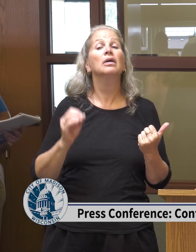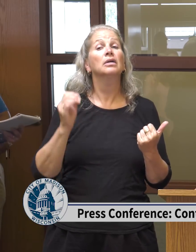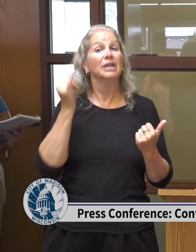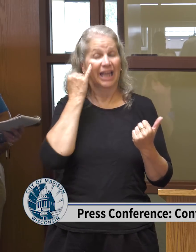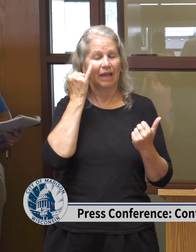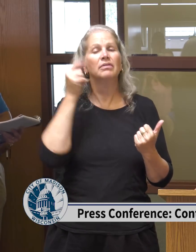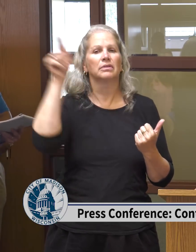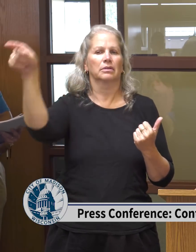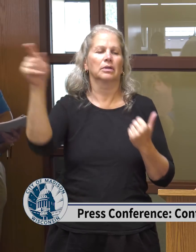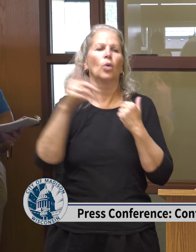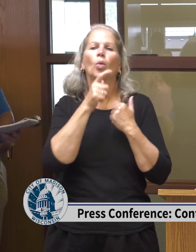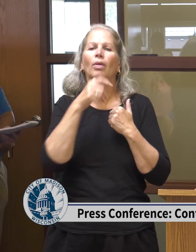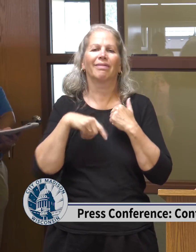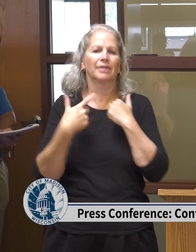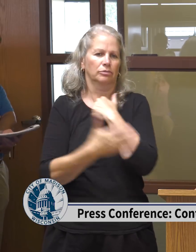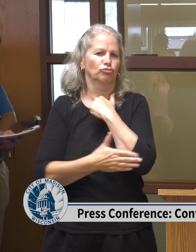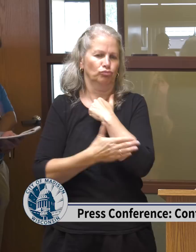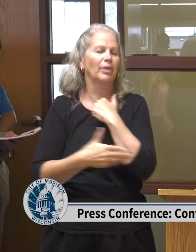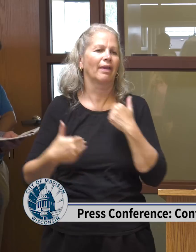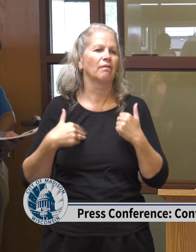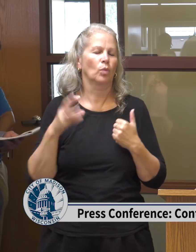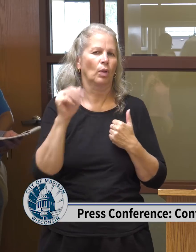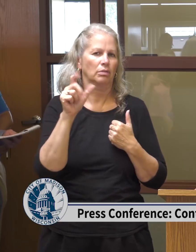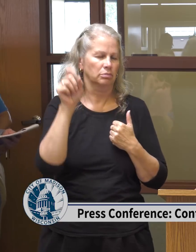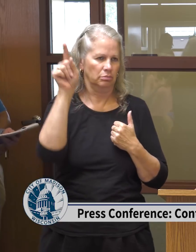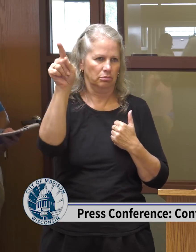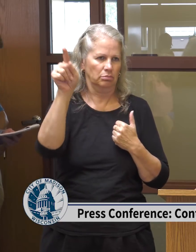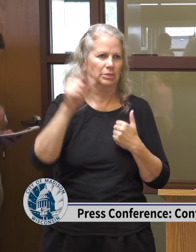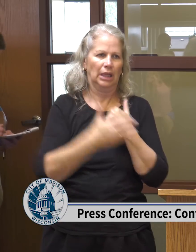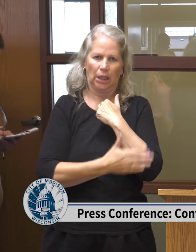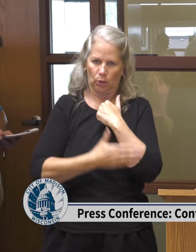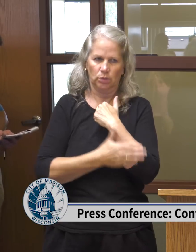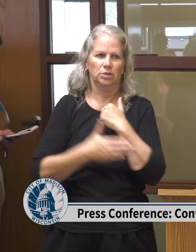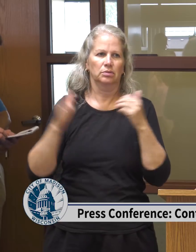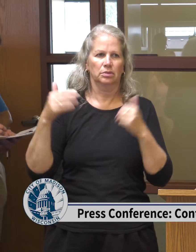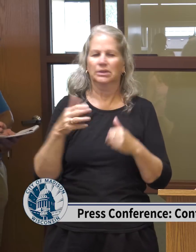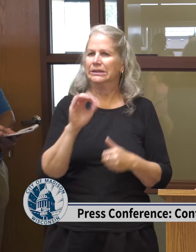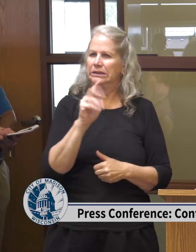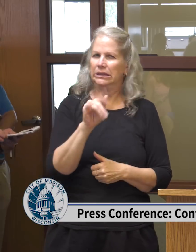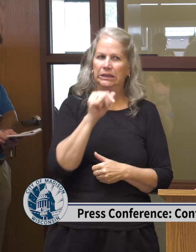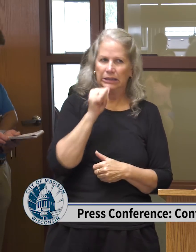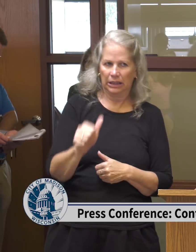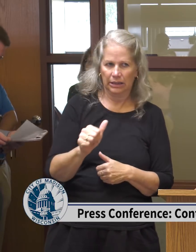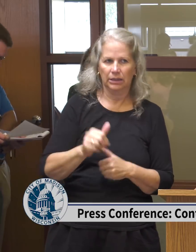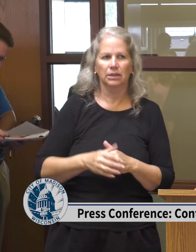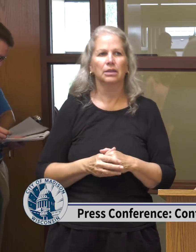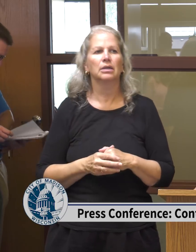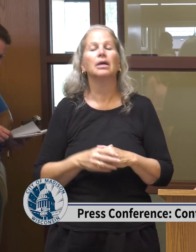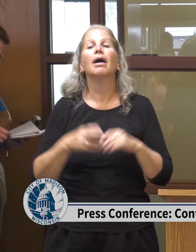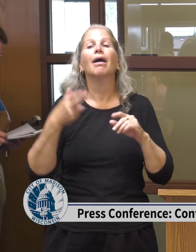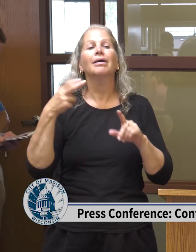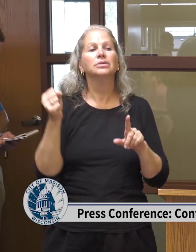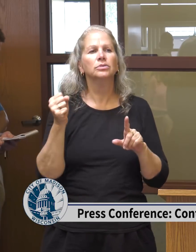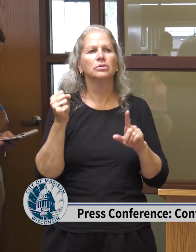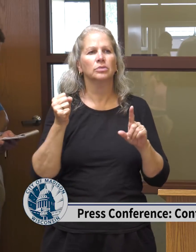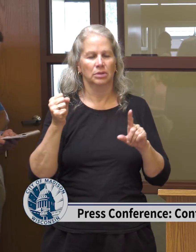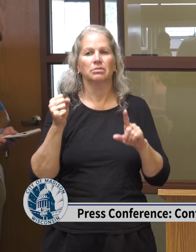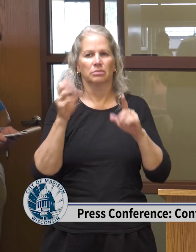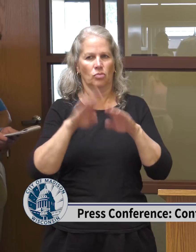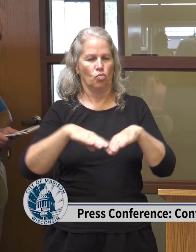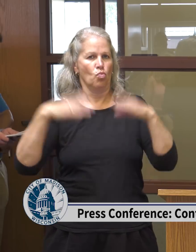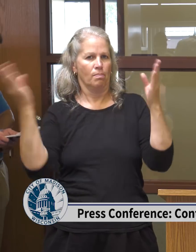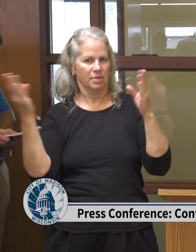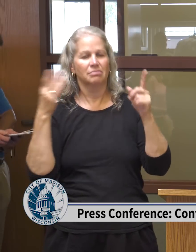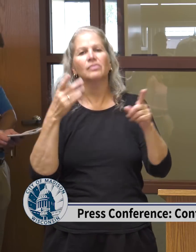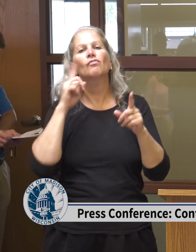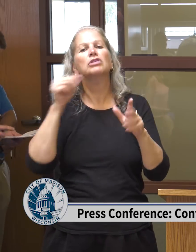There's a shelter at West High School. It's the last open shelter. Any idea how long do you anticipate that staying open for? We've